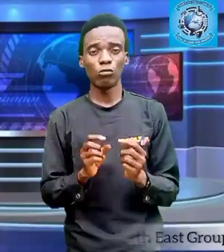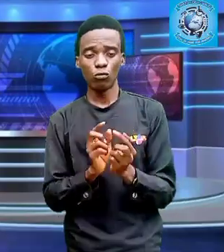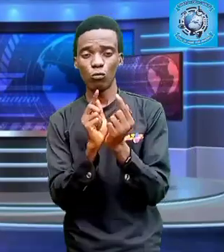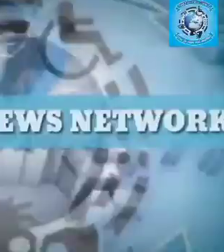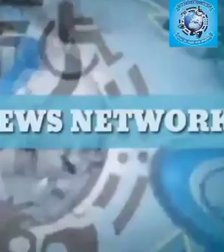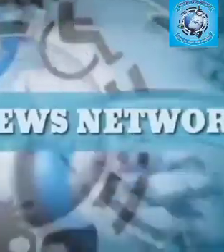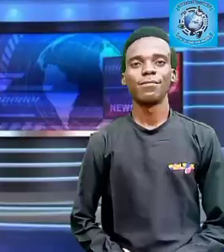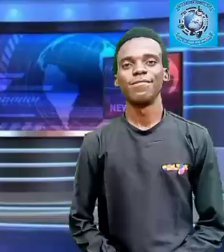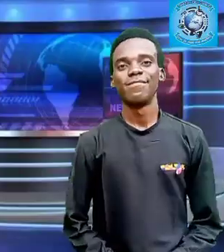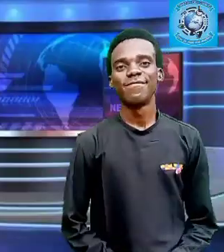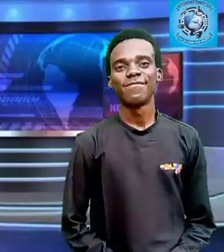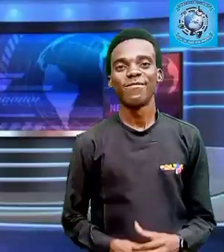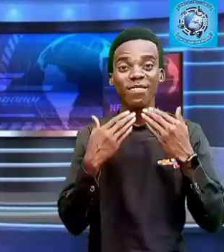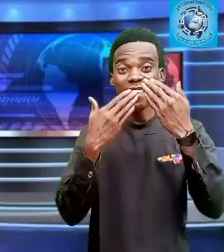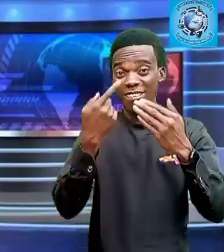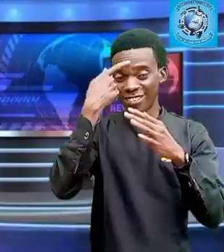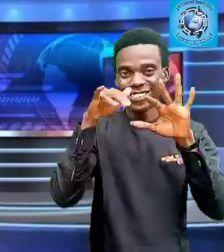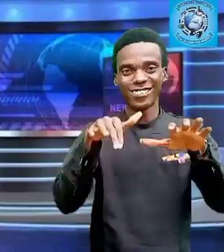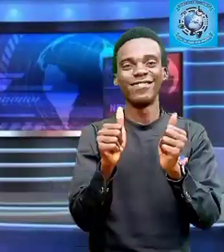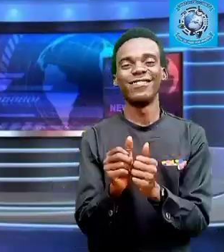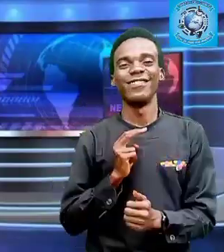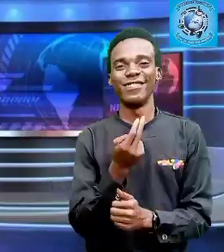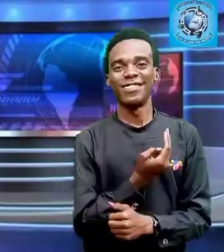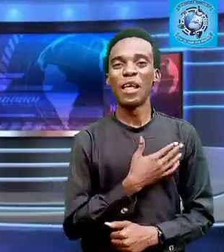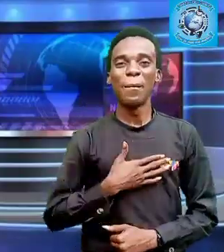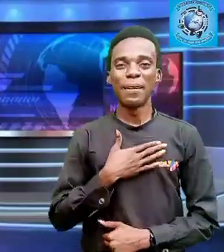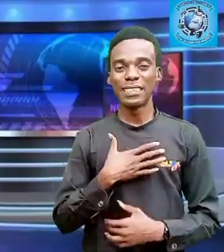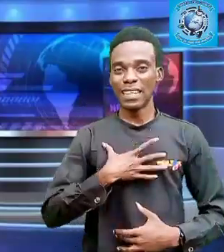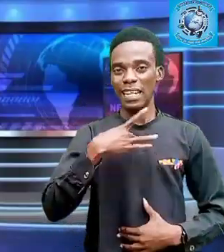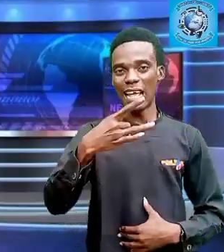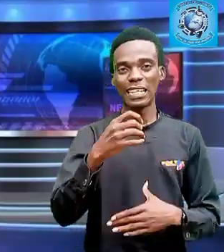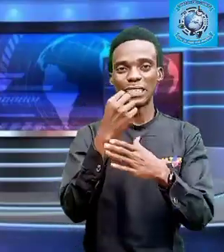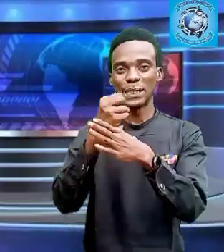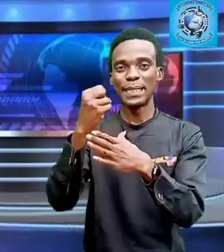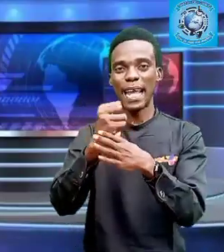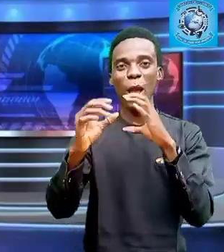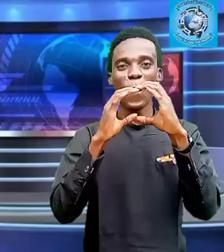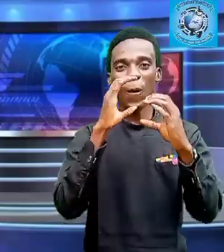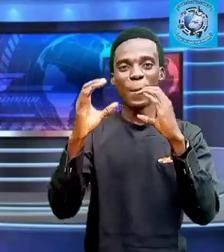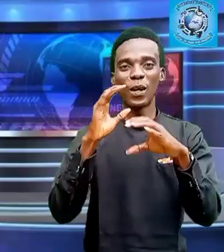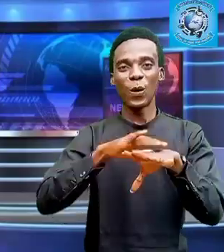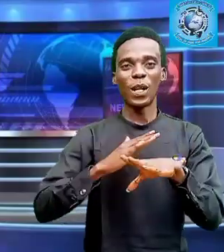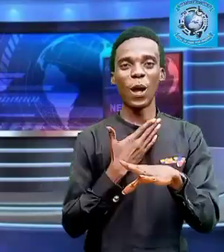need. Thank you for staying with us. Please kindly like, share,